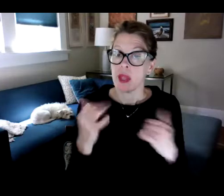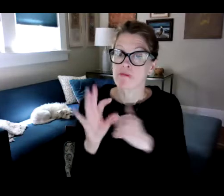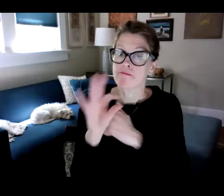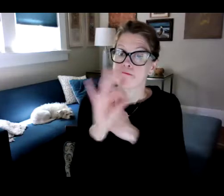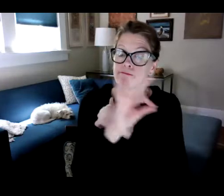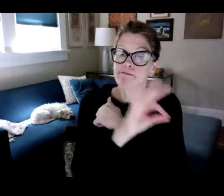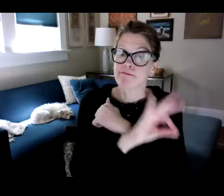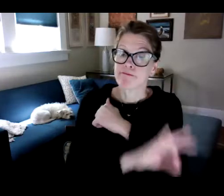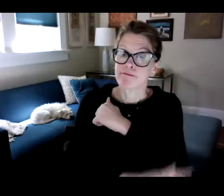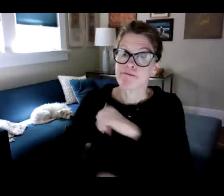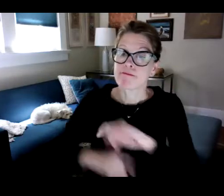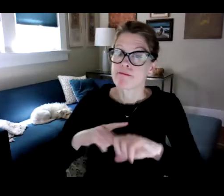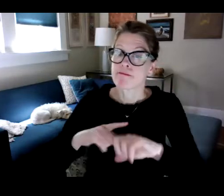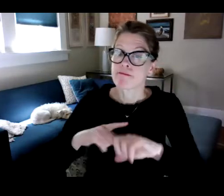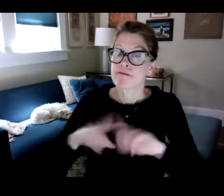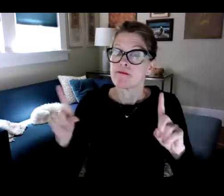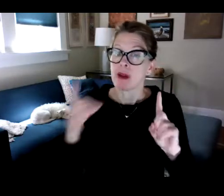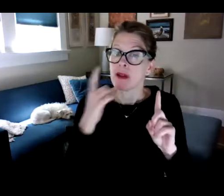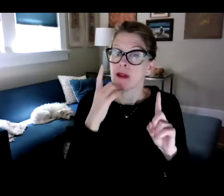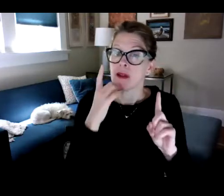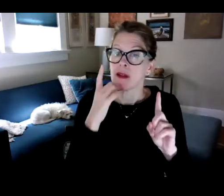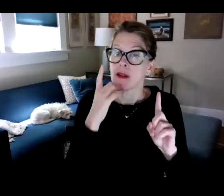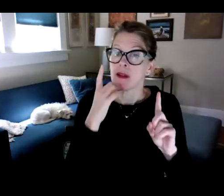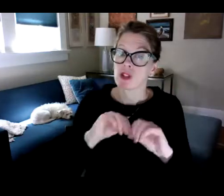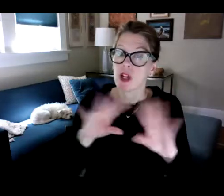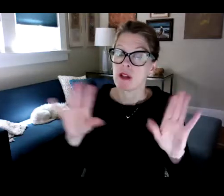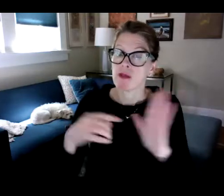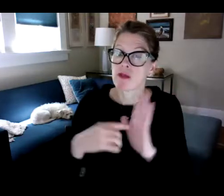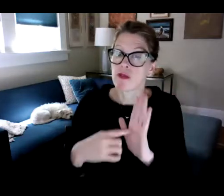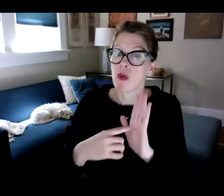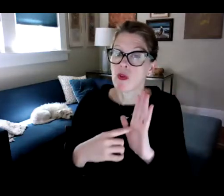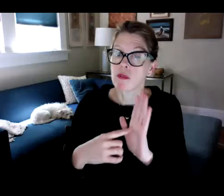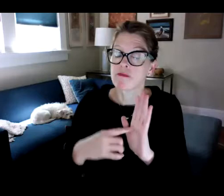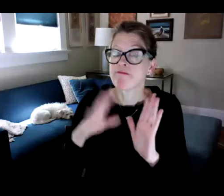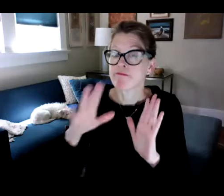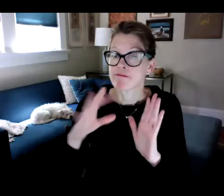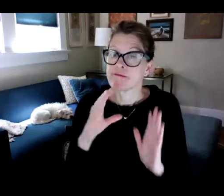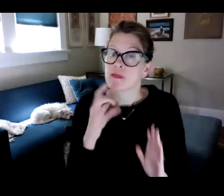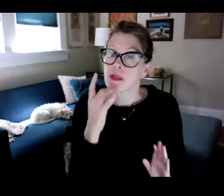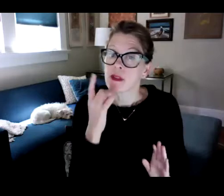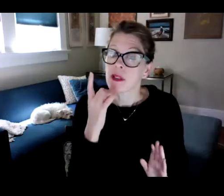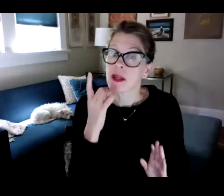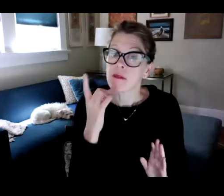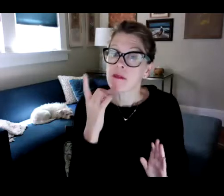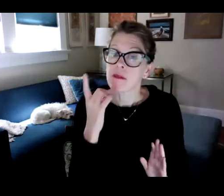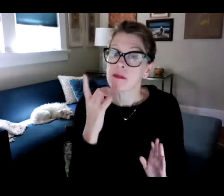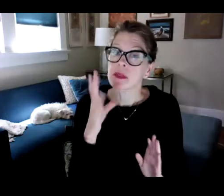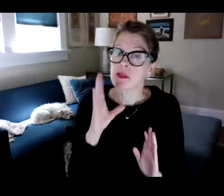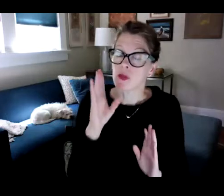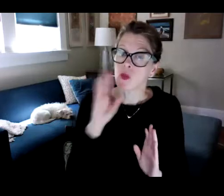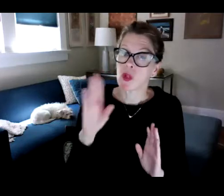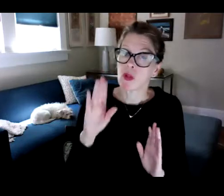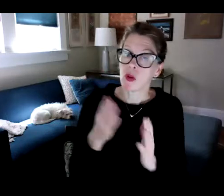but light shines forth. The lamps are lit to pierce the